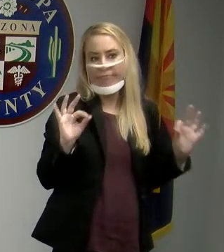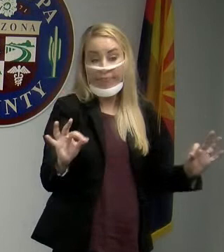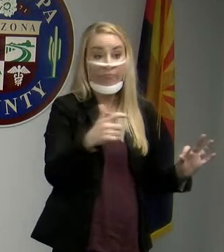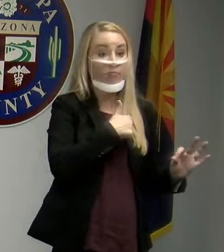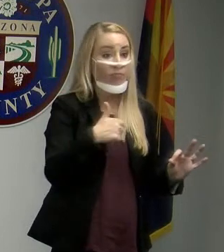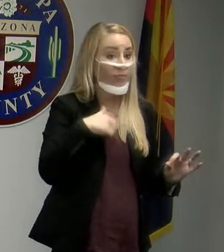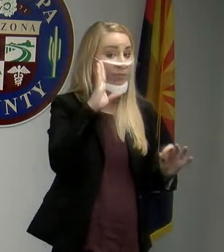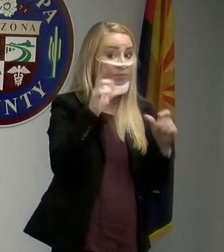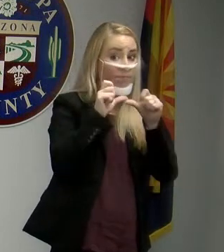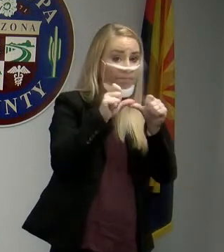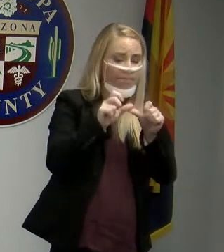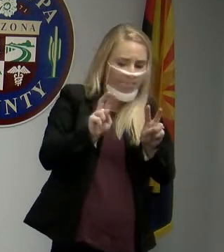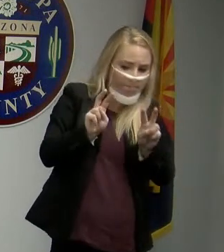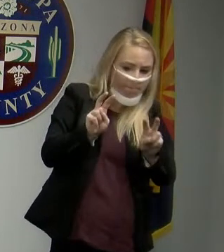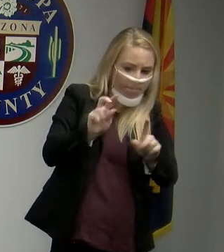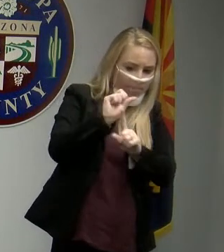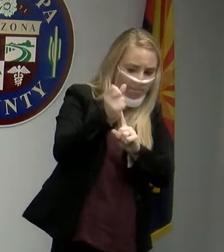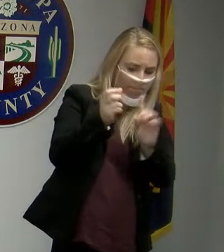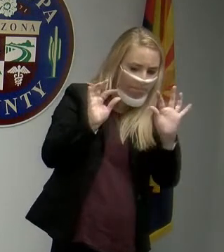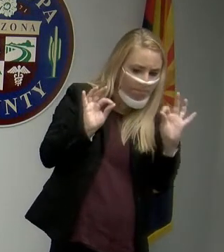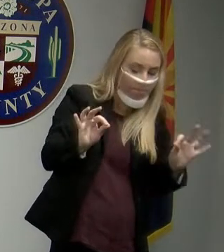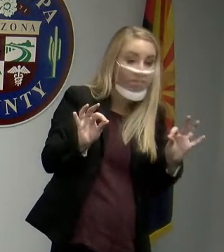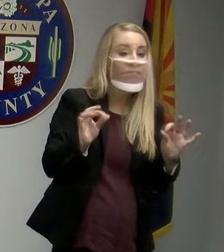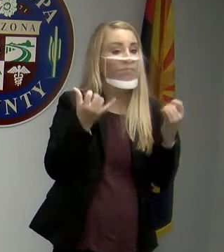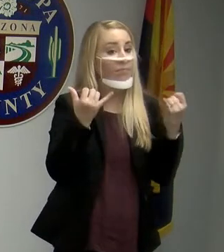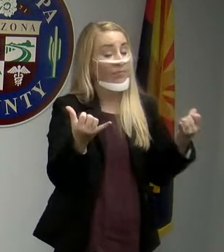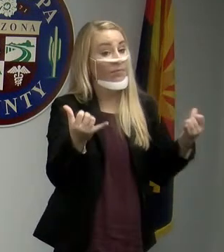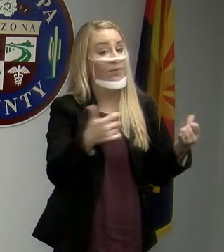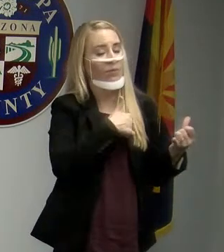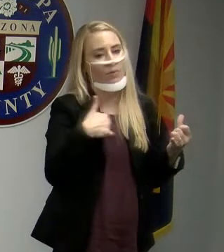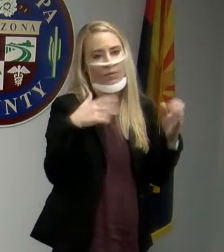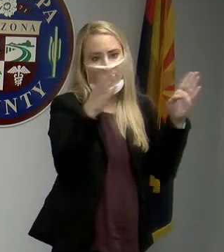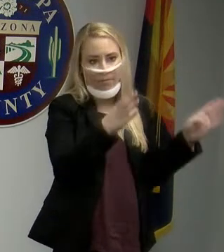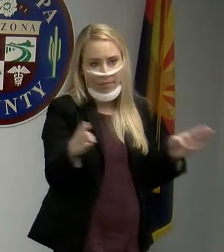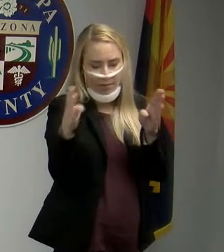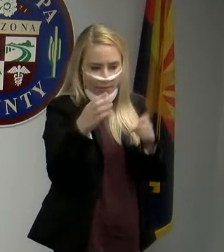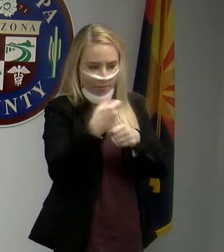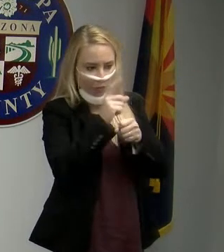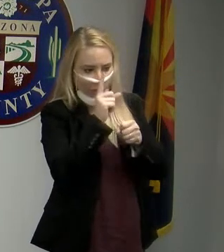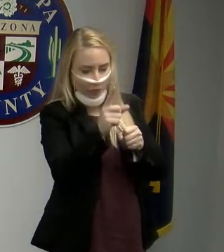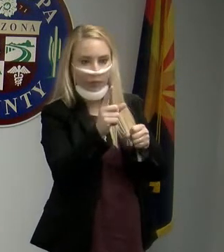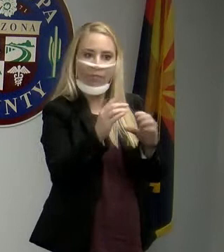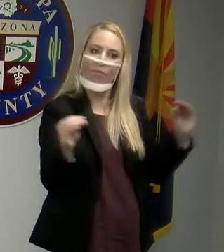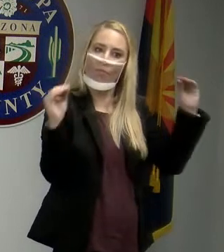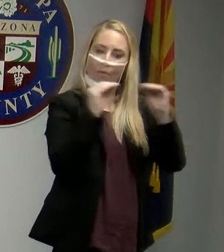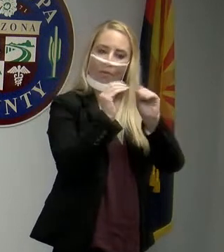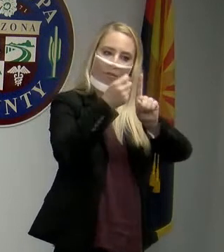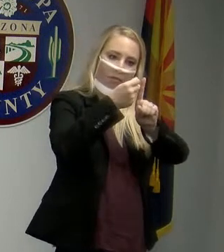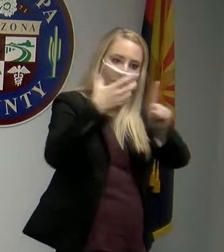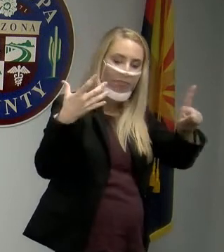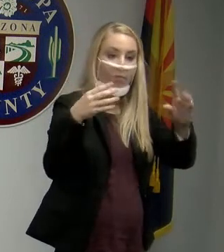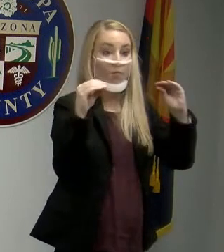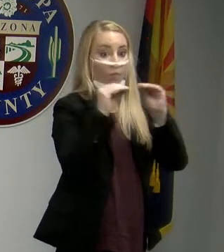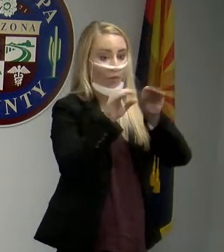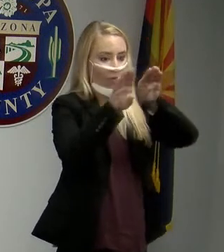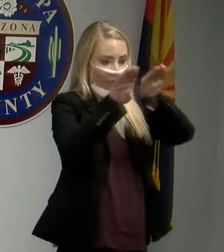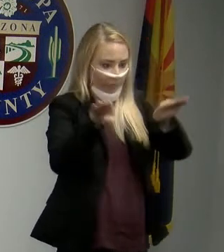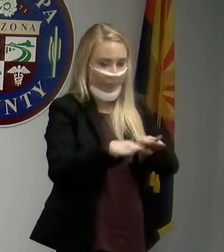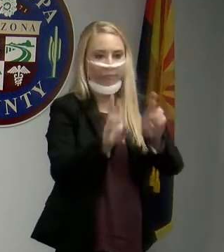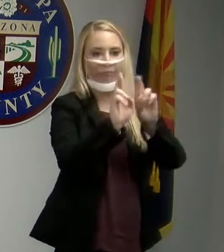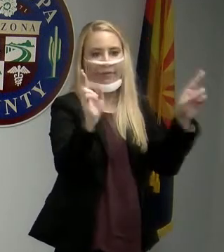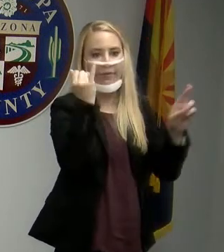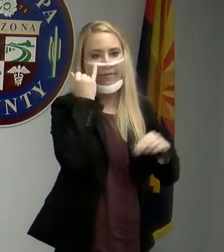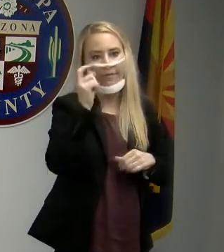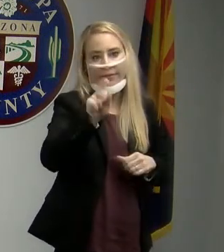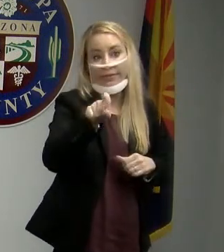the situation closely, and planning efforts are now underway to further expand our storage capability if needed. Thank you.